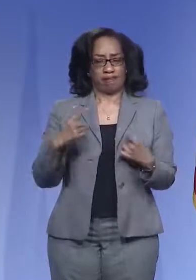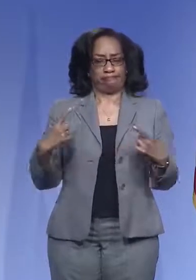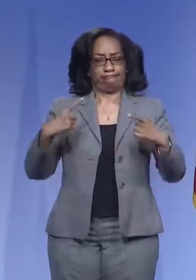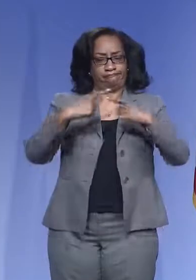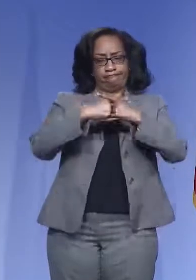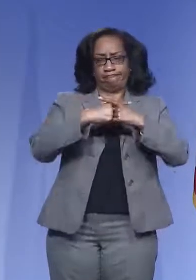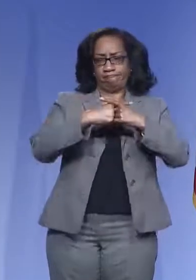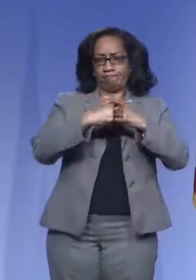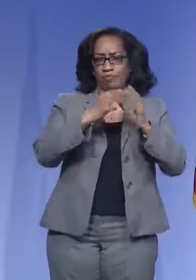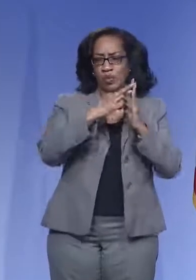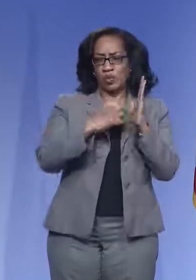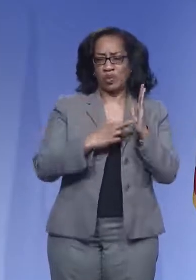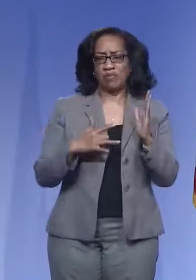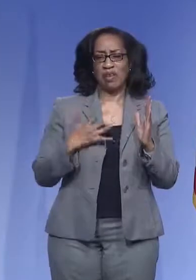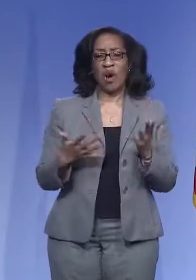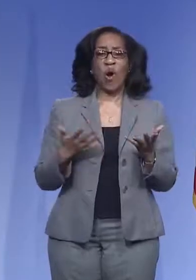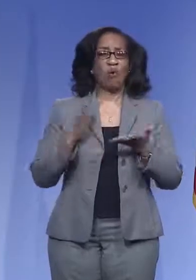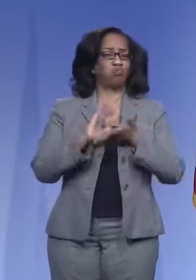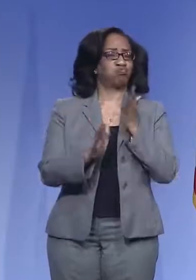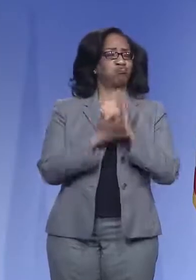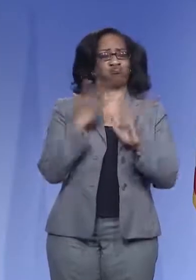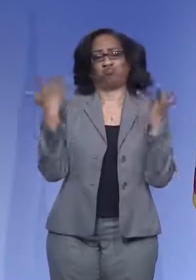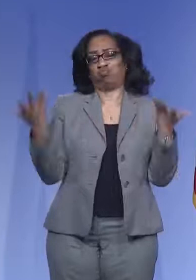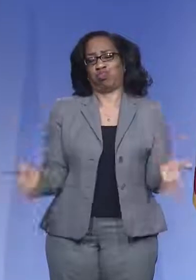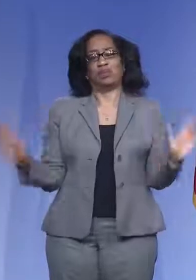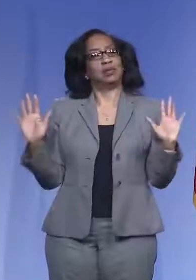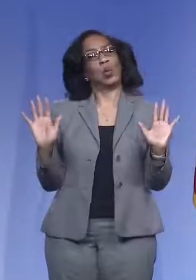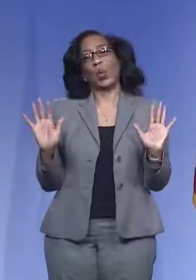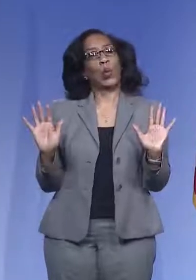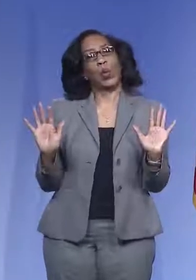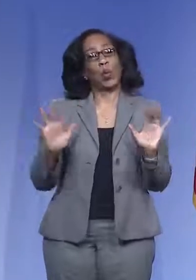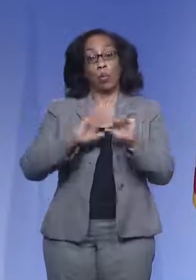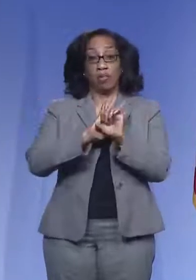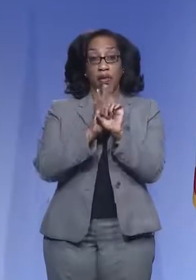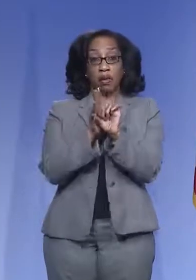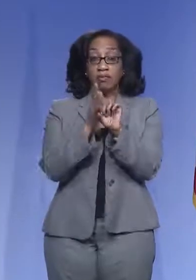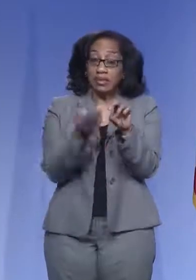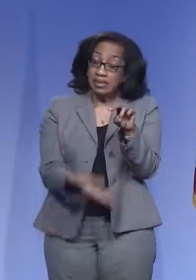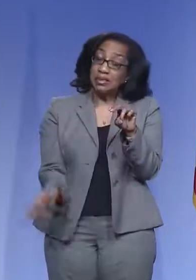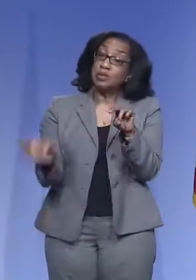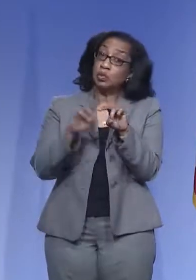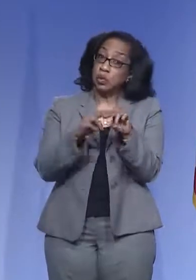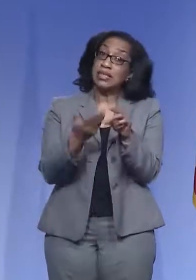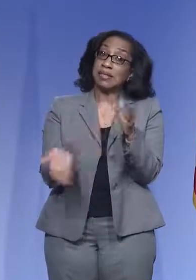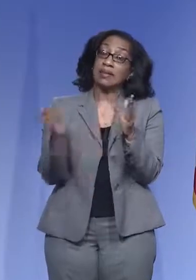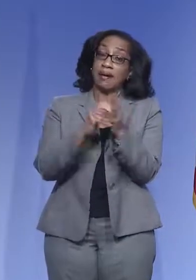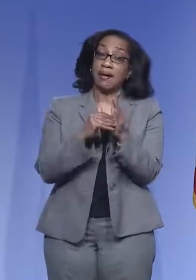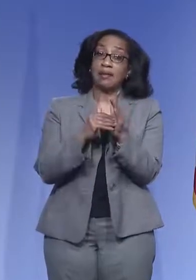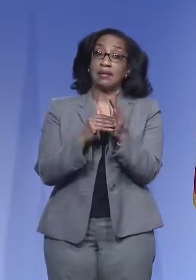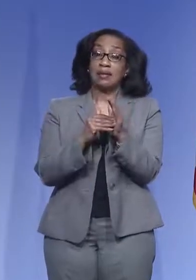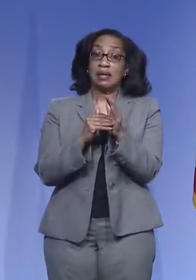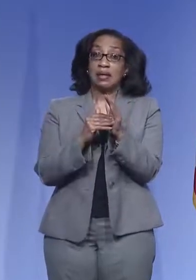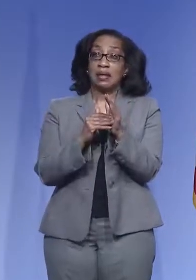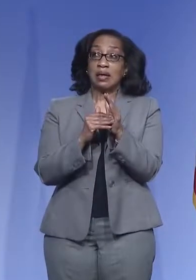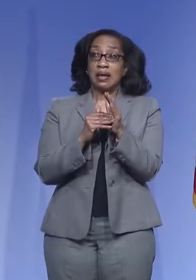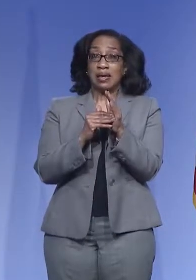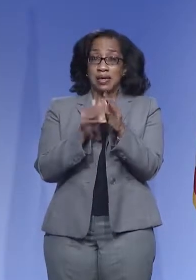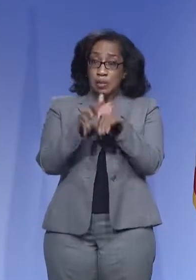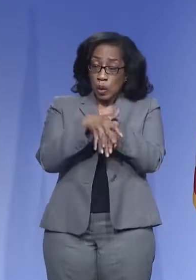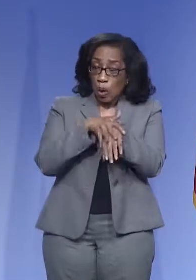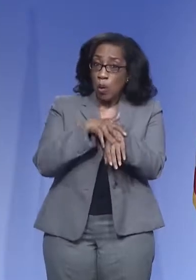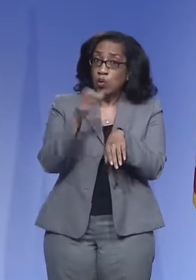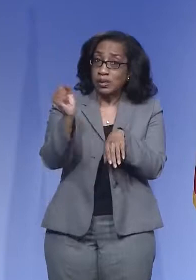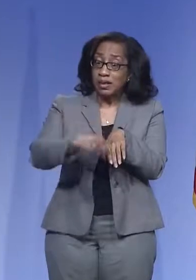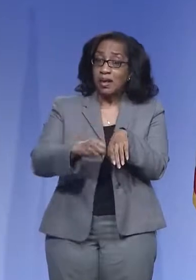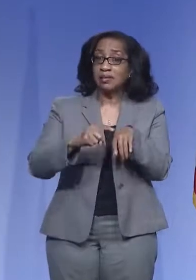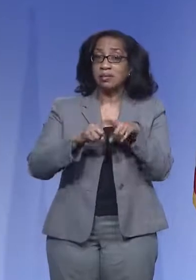this is over. No, the pandemic is growing again. Slowly, for sure, but growing for